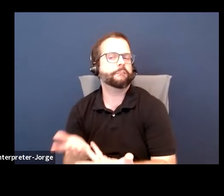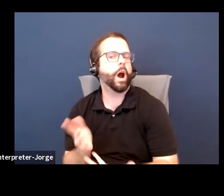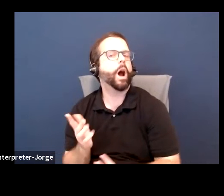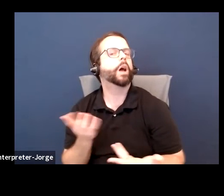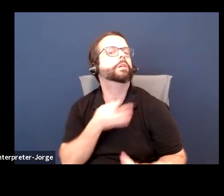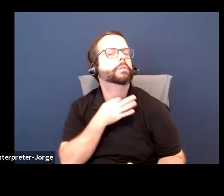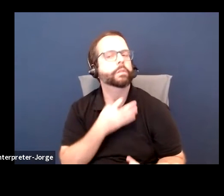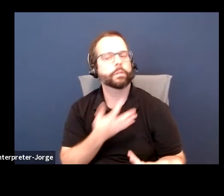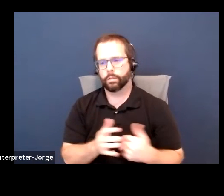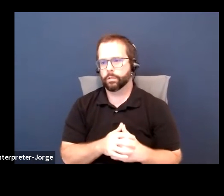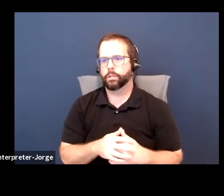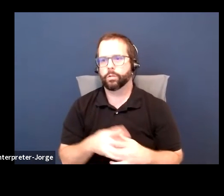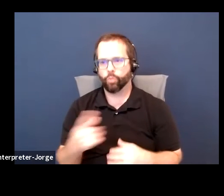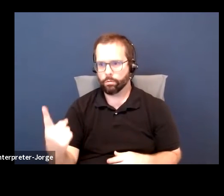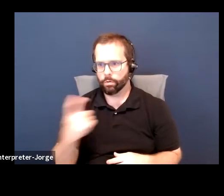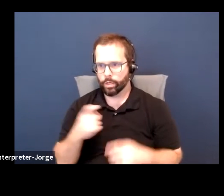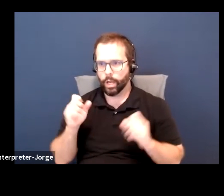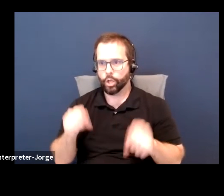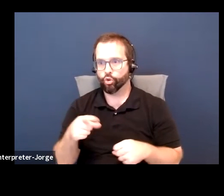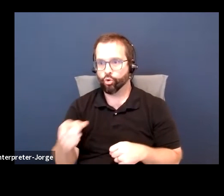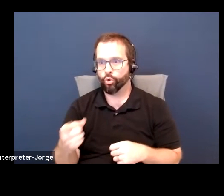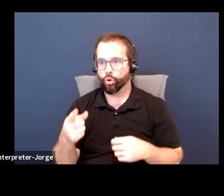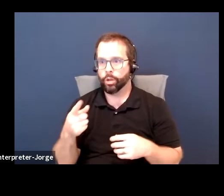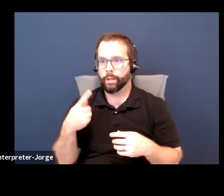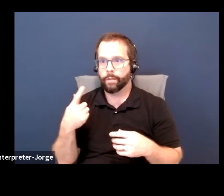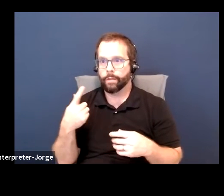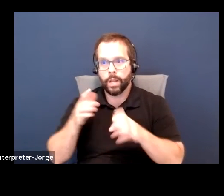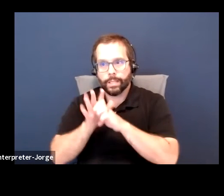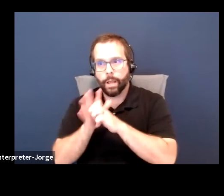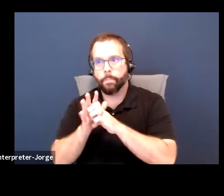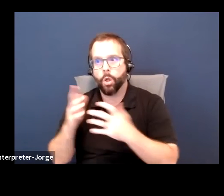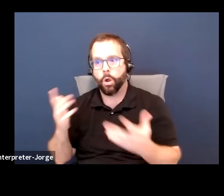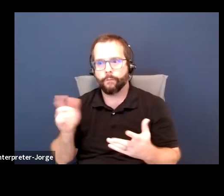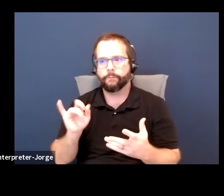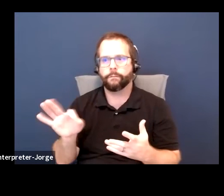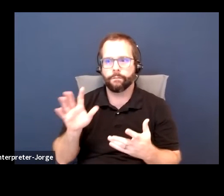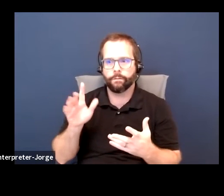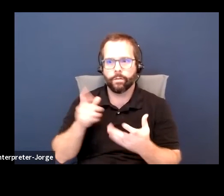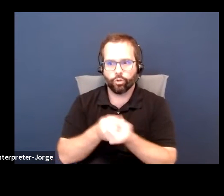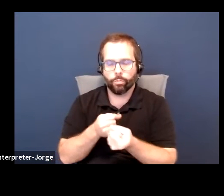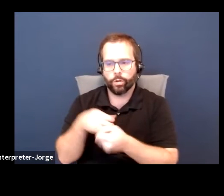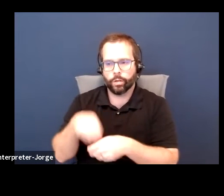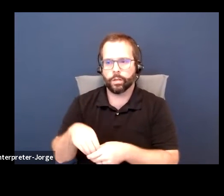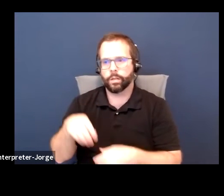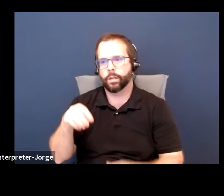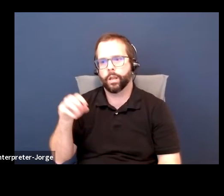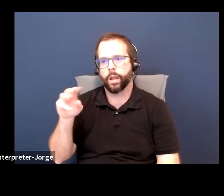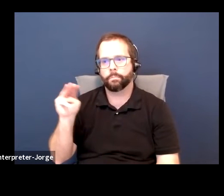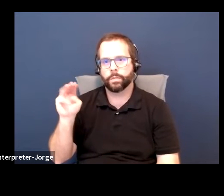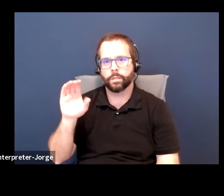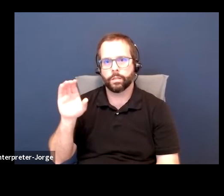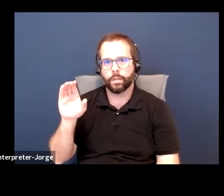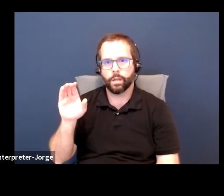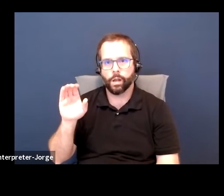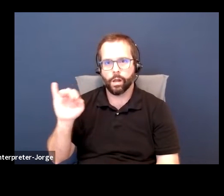help my CIL? And I absolutely can. So as I mentioned earlier, one of the things